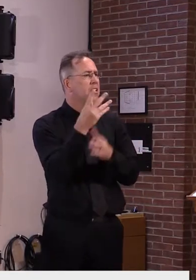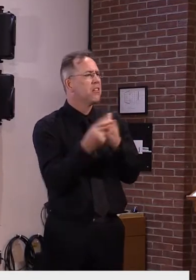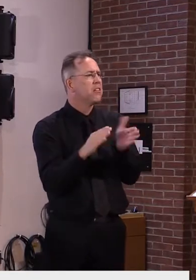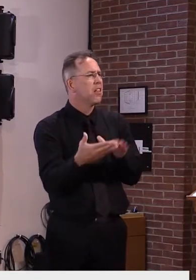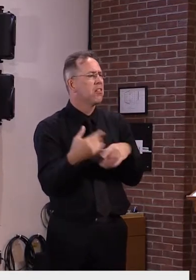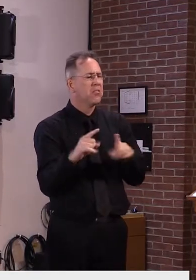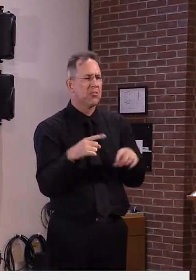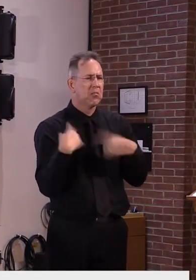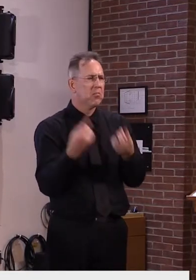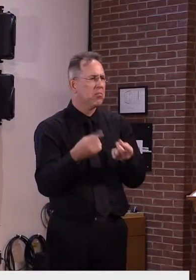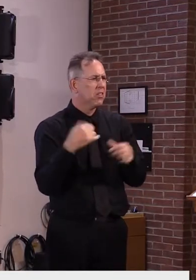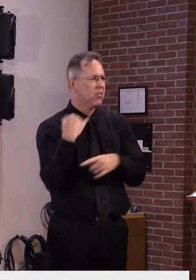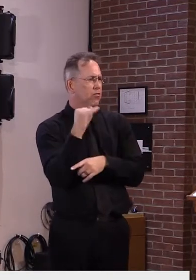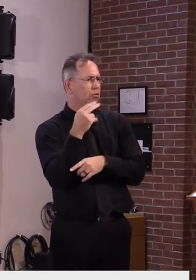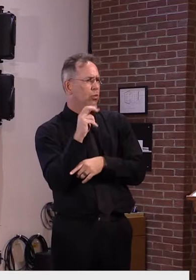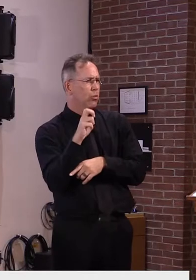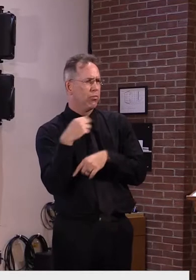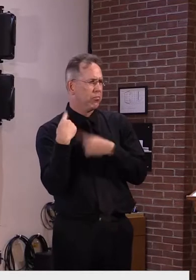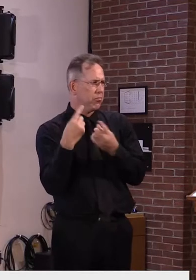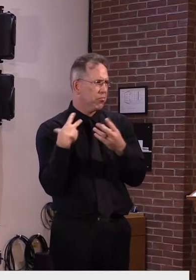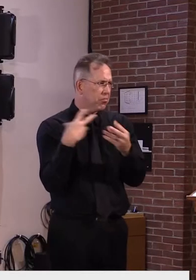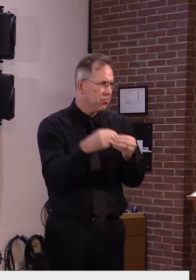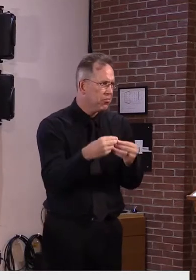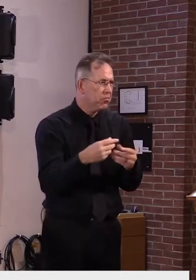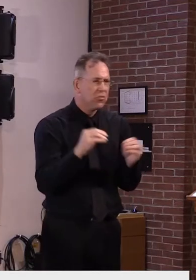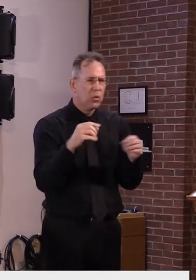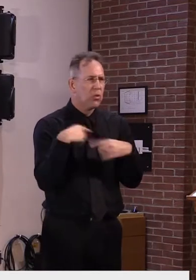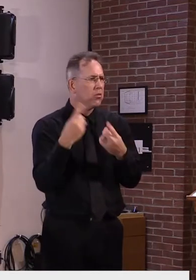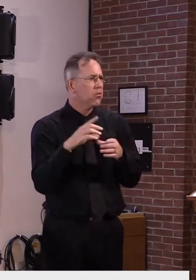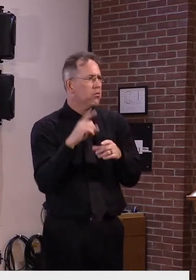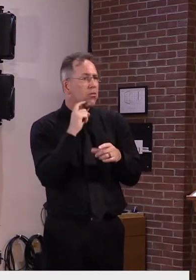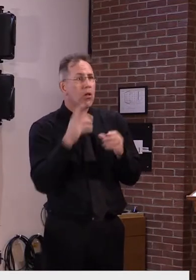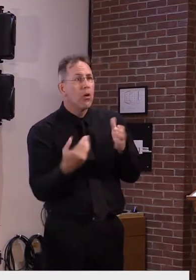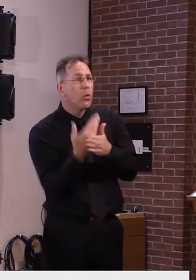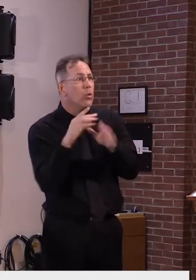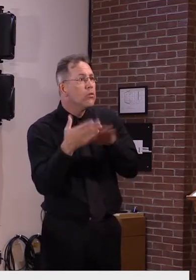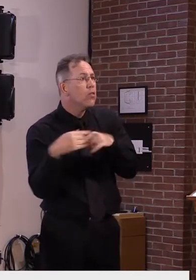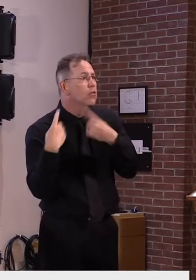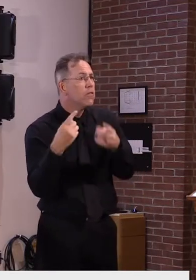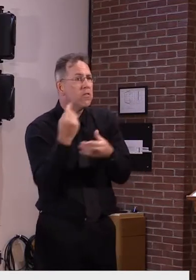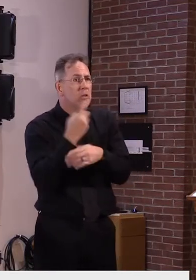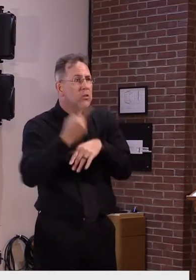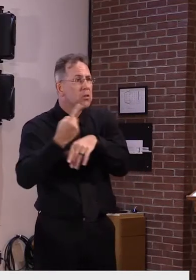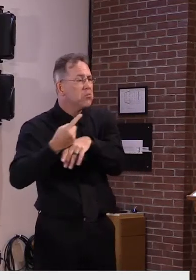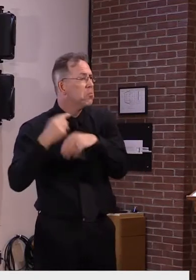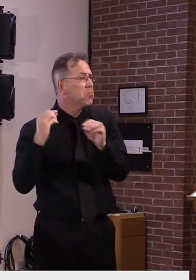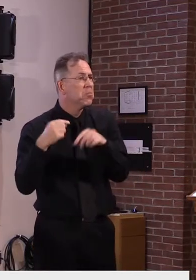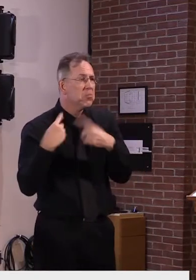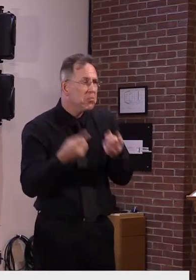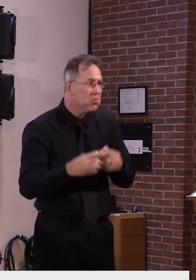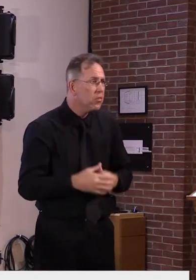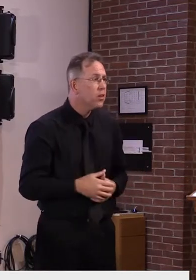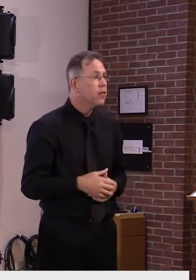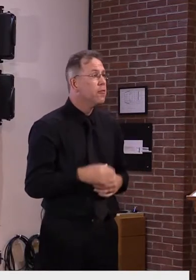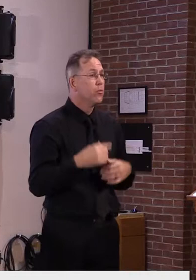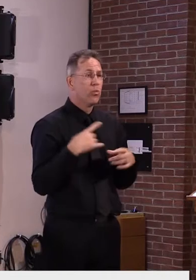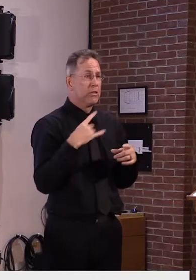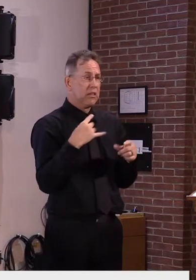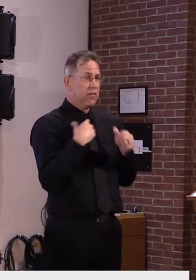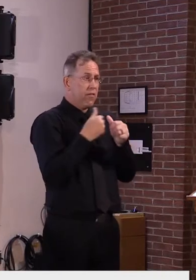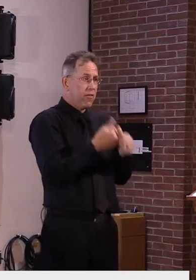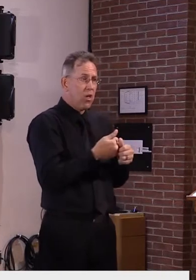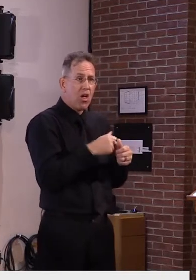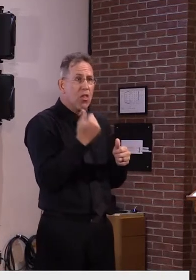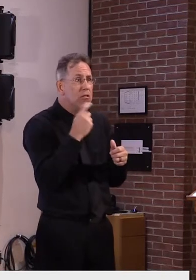in 66 days. We're not currently following any significant cases, clusters, or outbreaks in